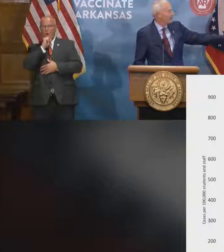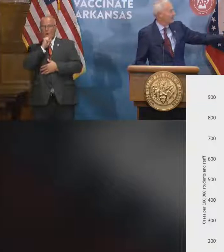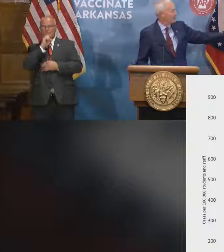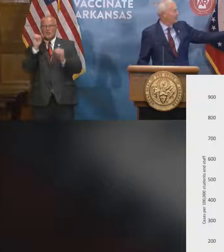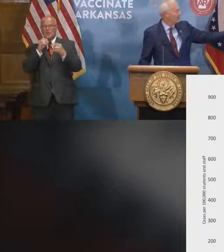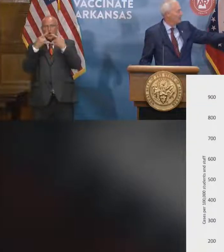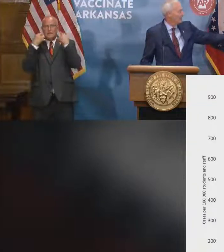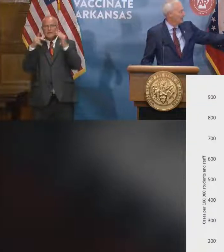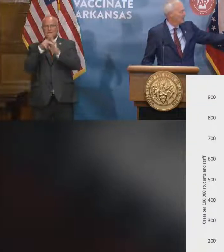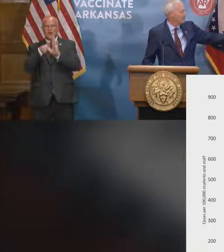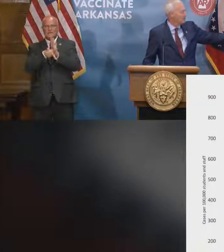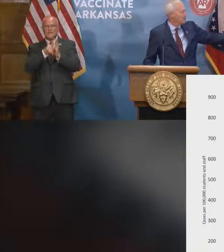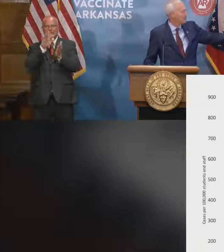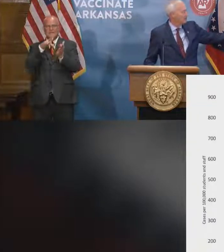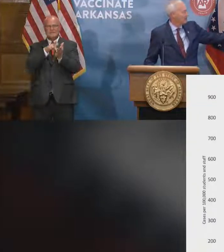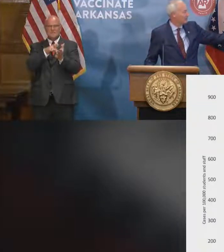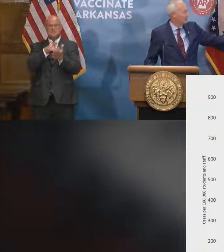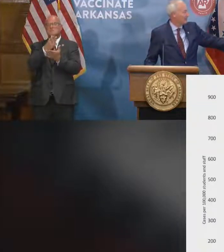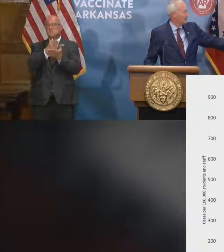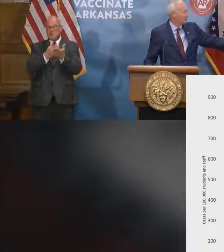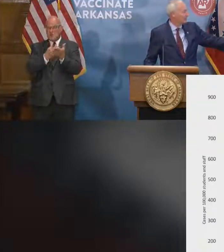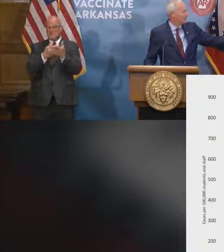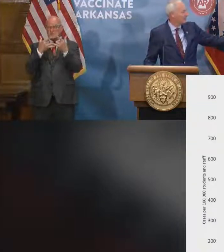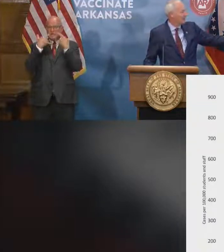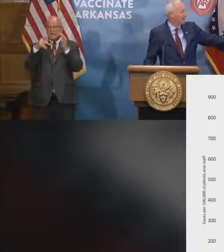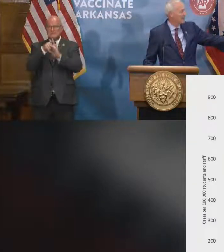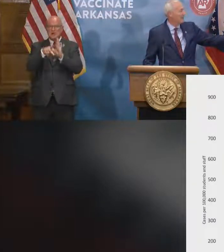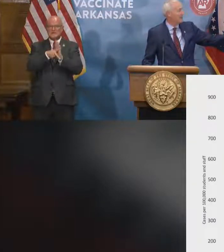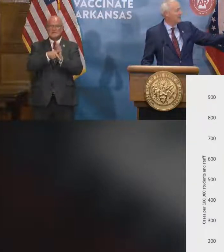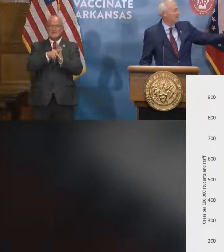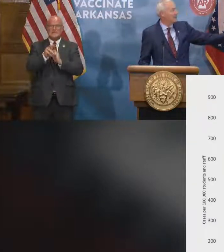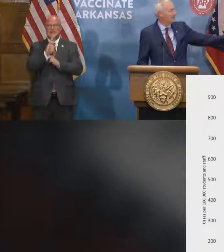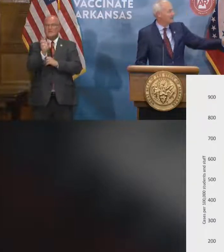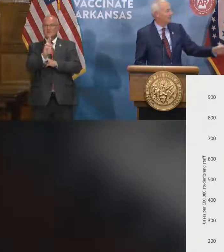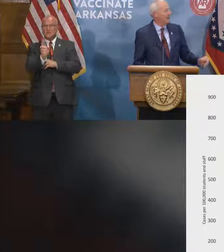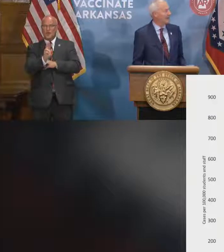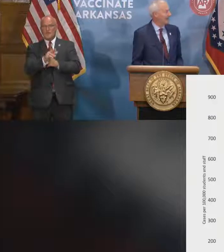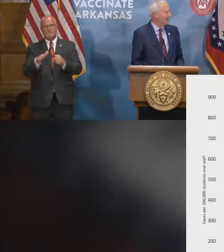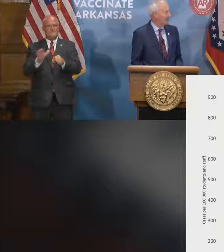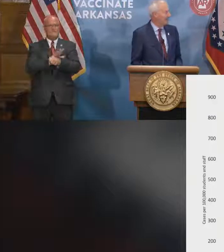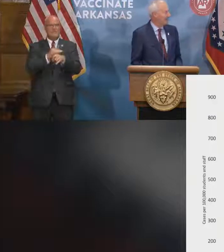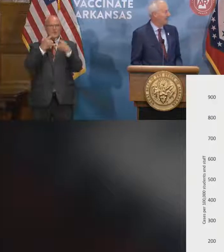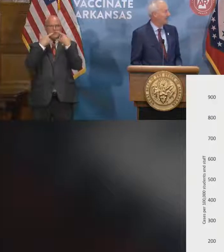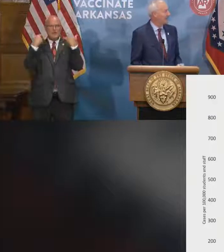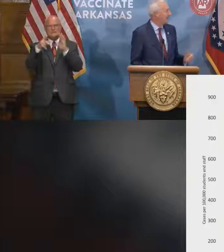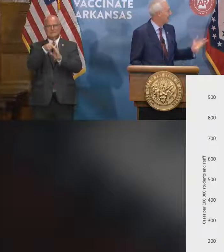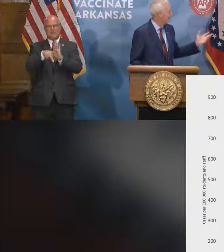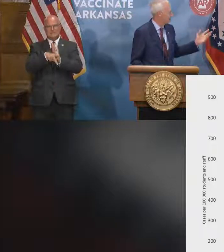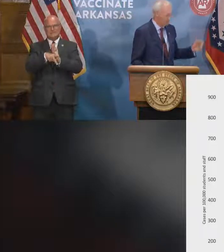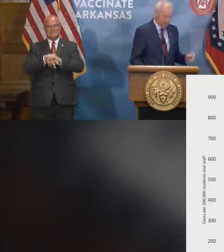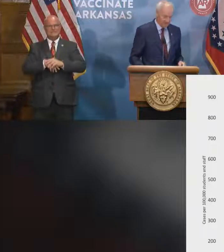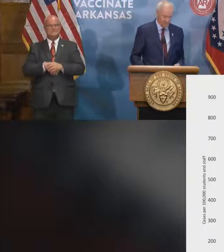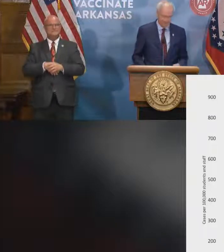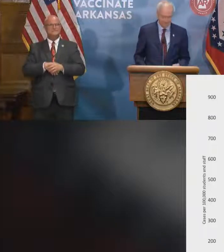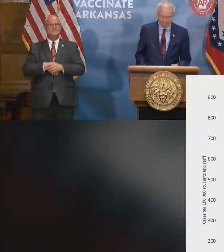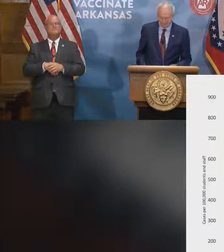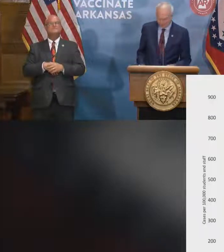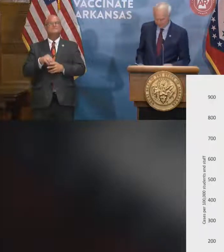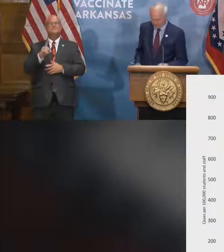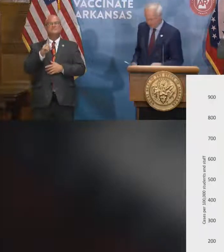mask policy. On the middle is partial mask policy, and on the right is a full mask policy. Dr.